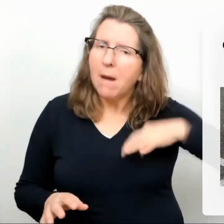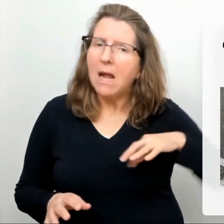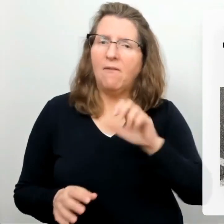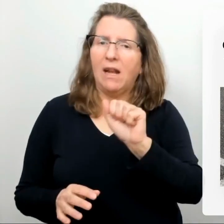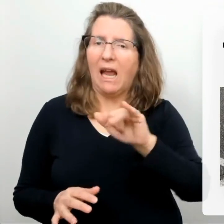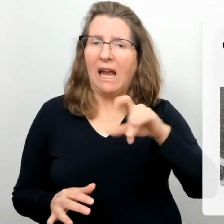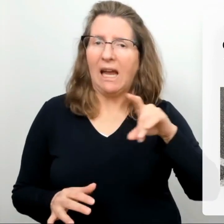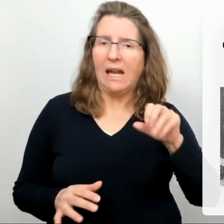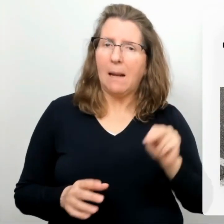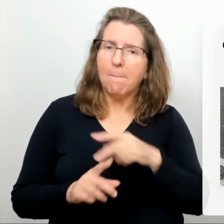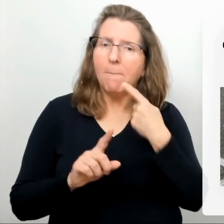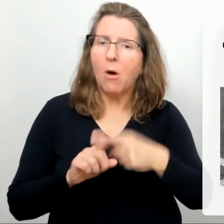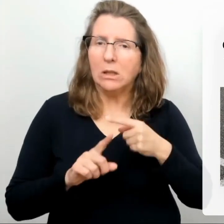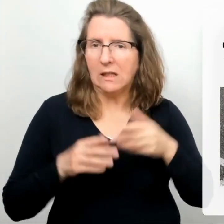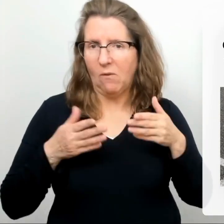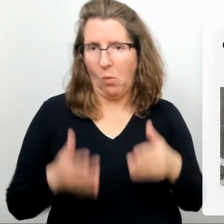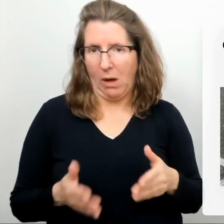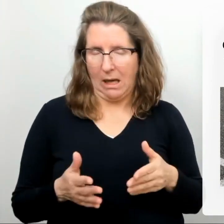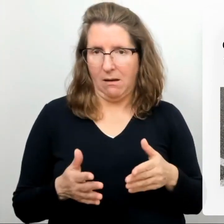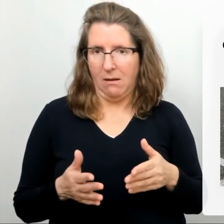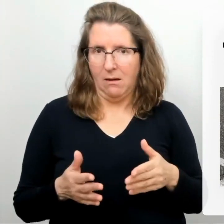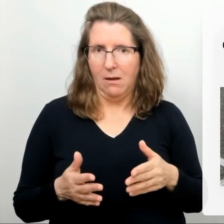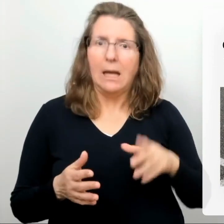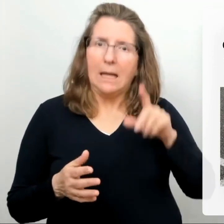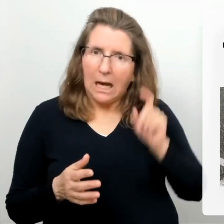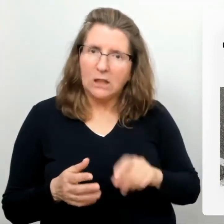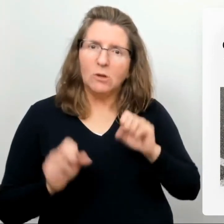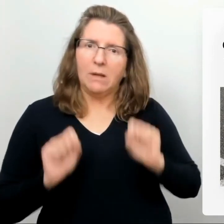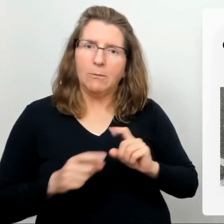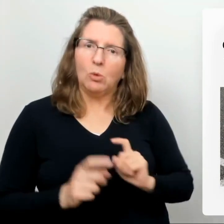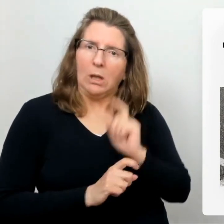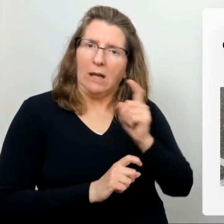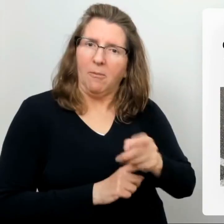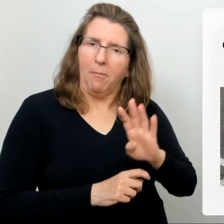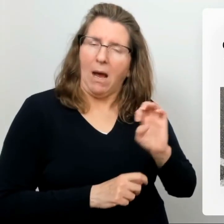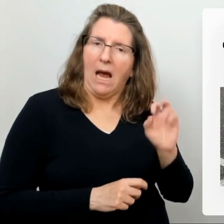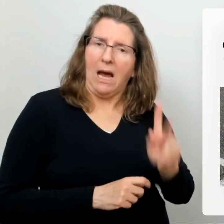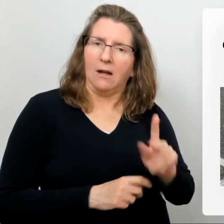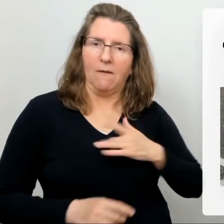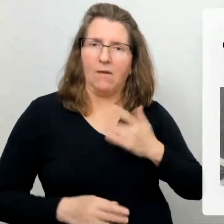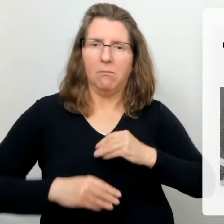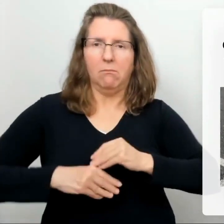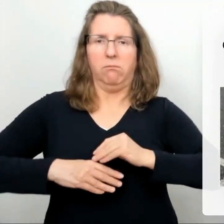benefits Aiden in a positive way. He needs to be able to give back so he feels some